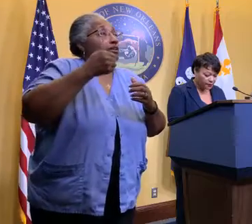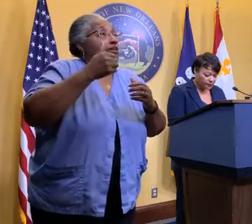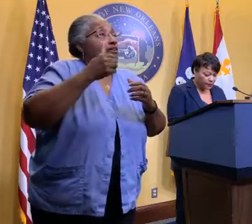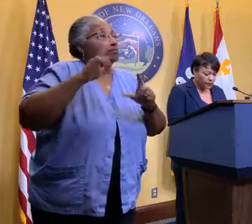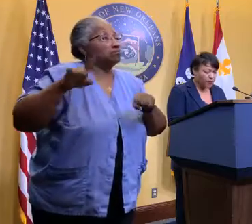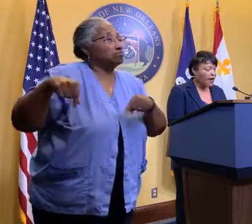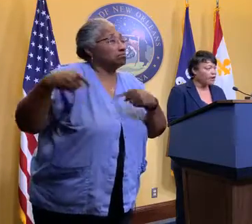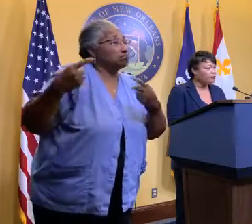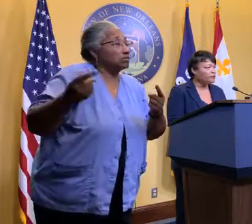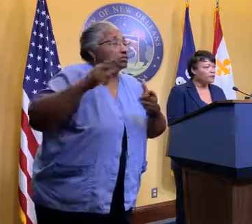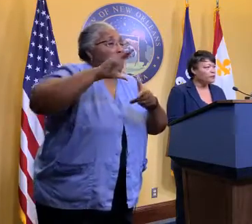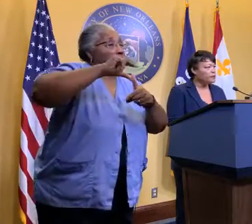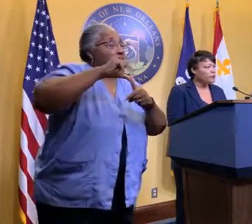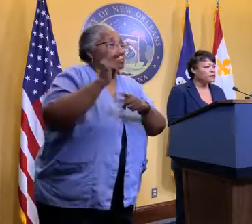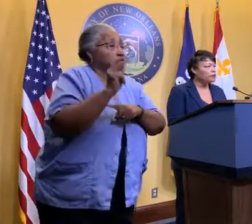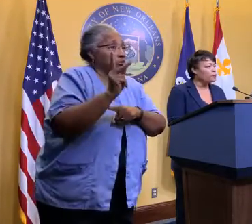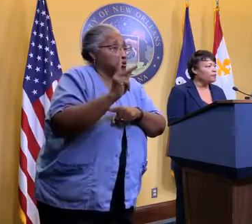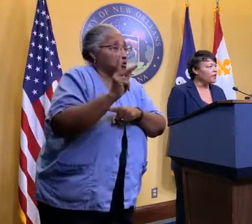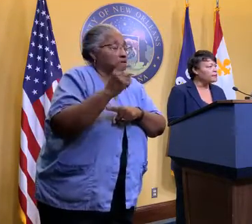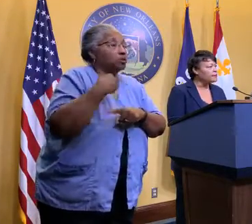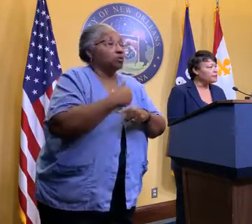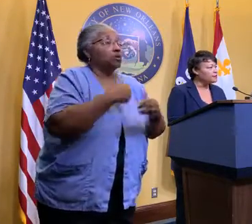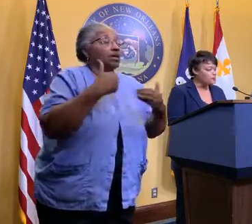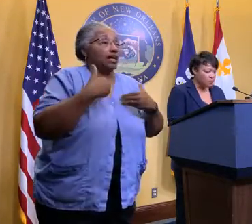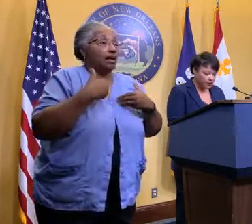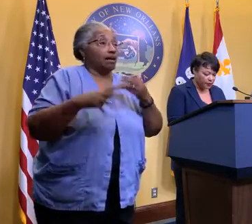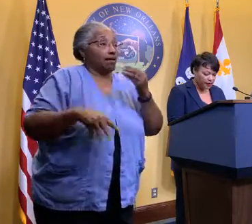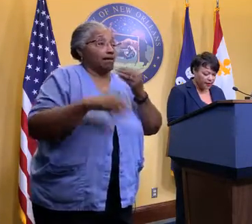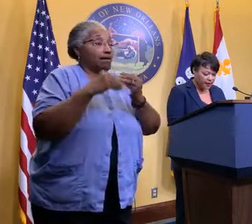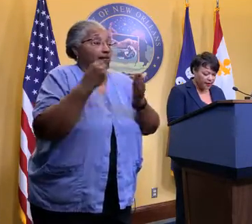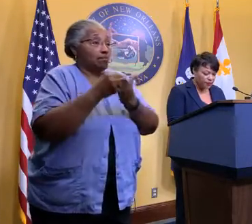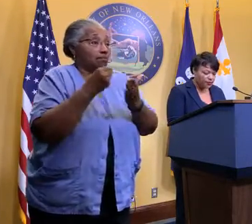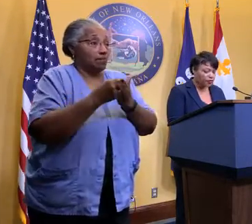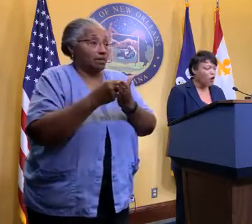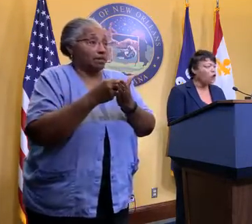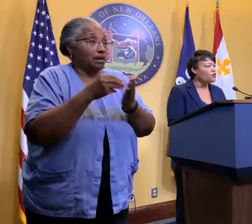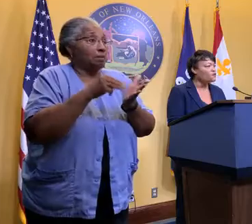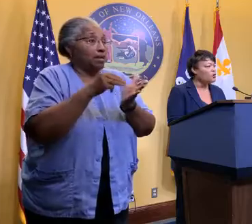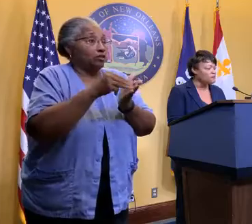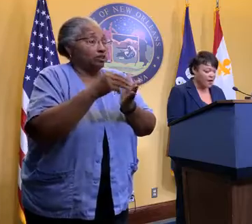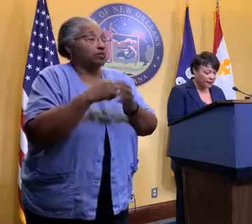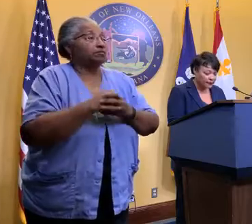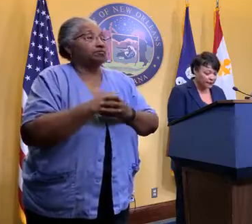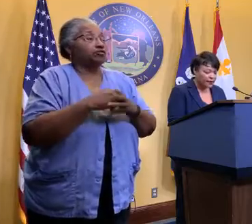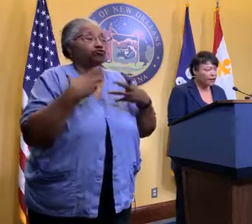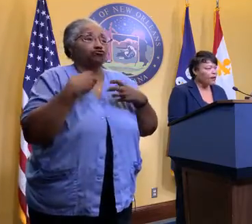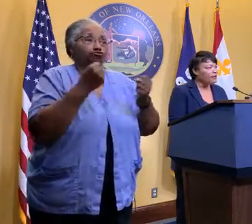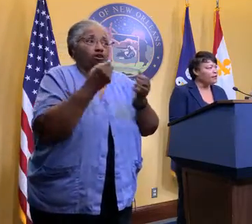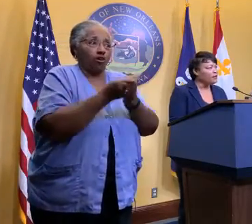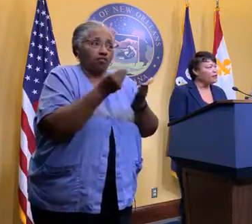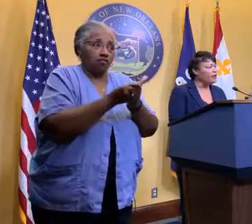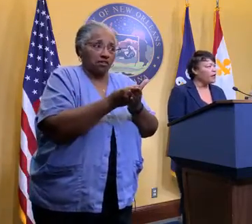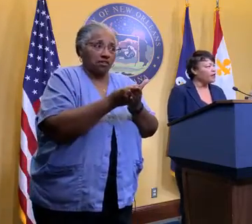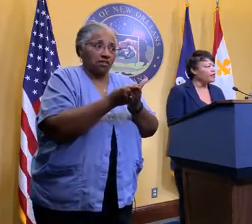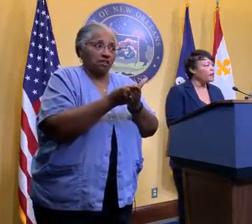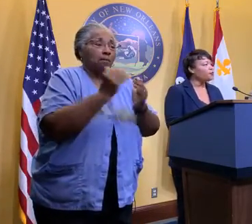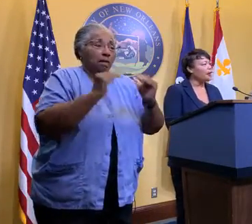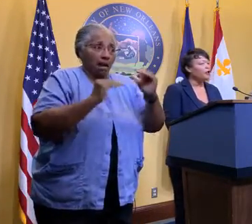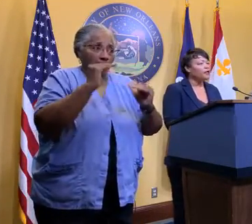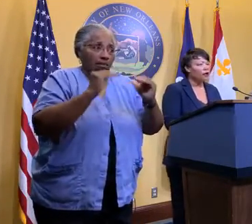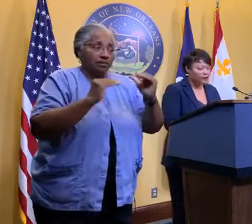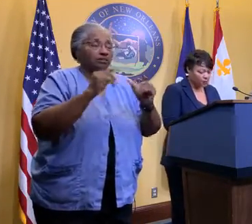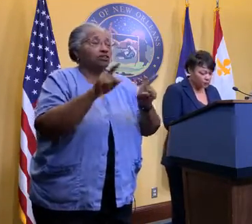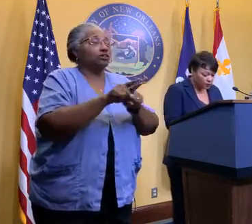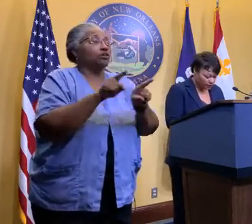of fact. We had a surplus, millions in that, strong fund balance, and even